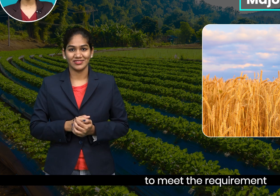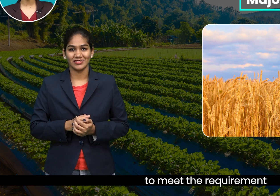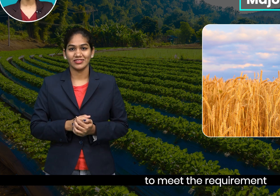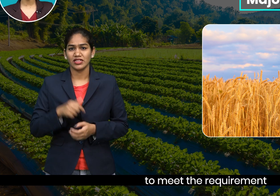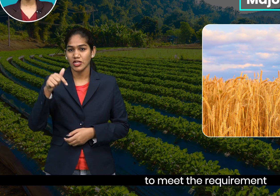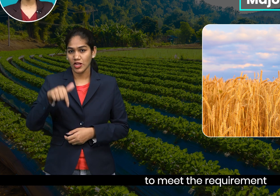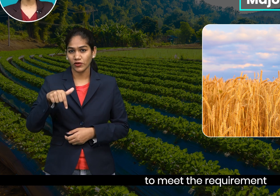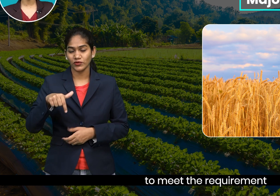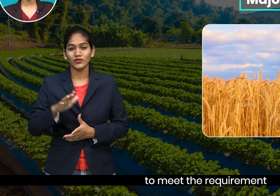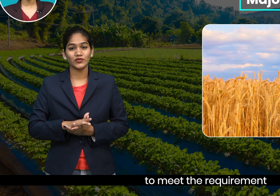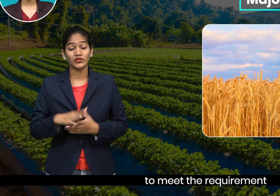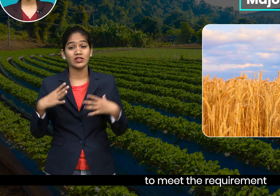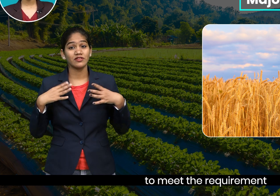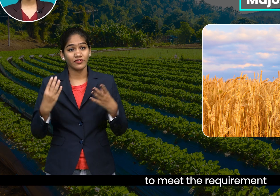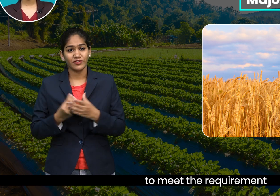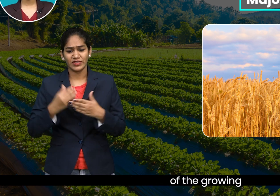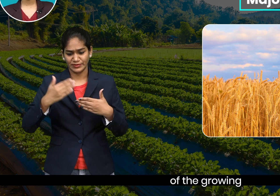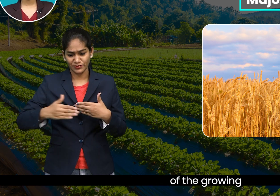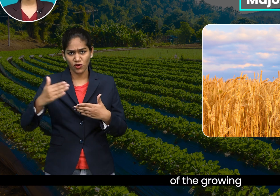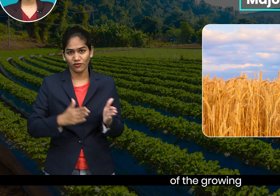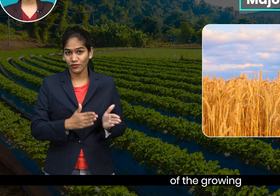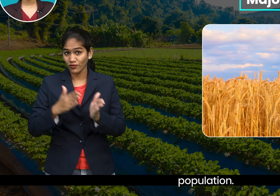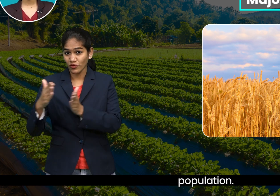of the growing population.